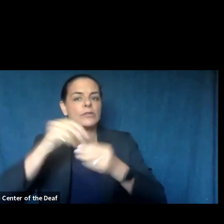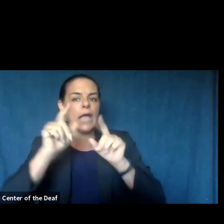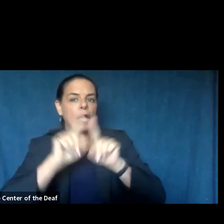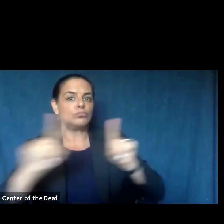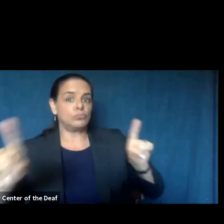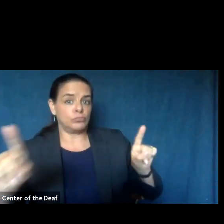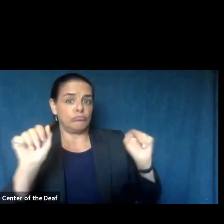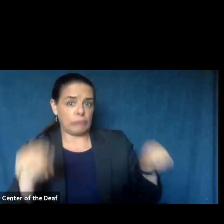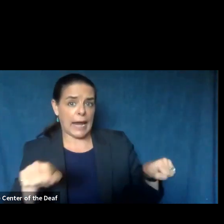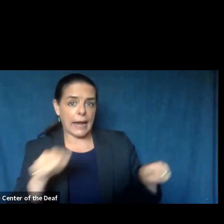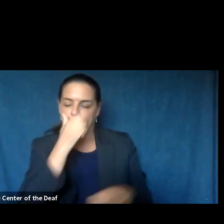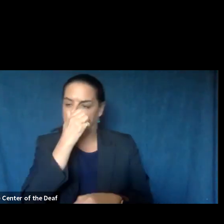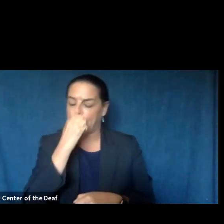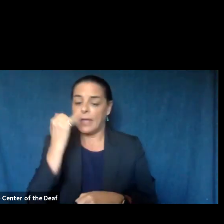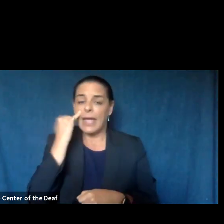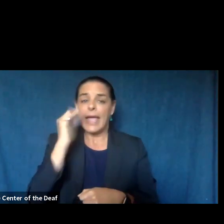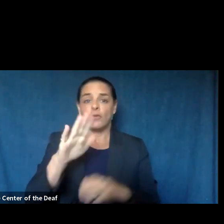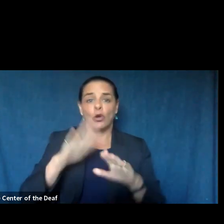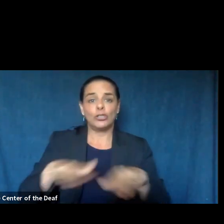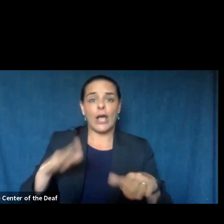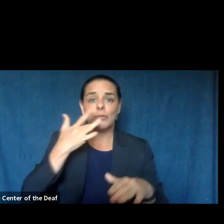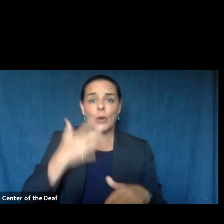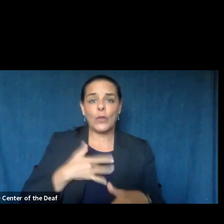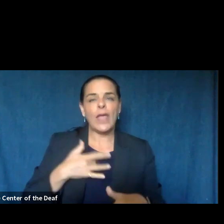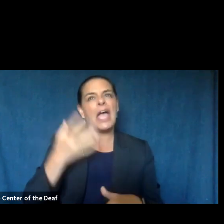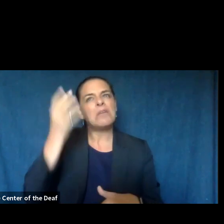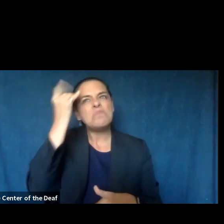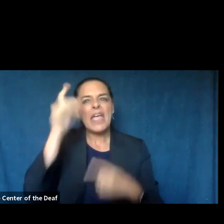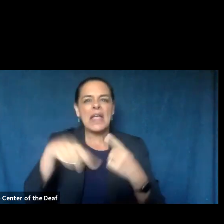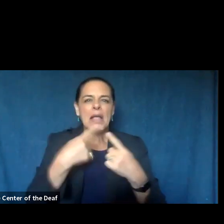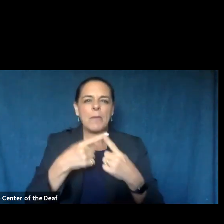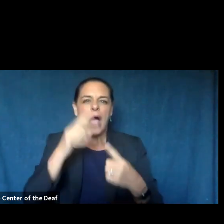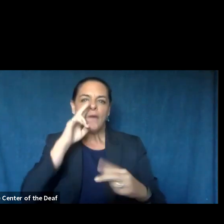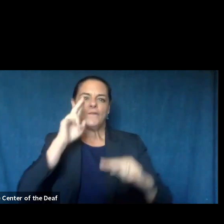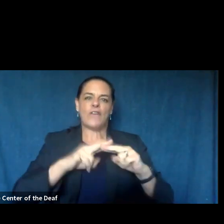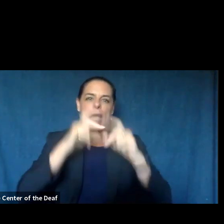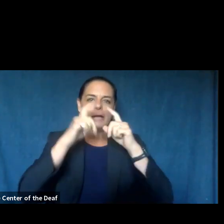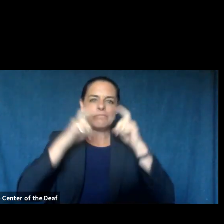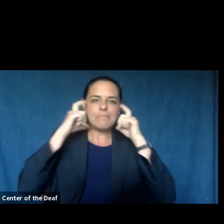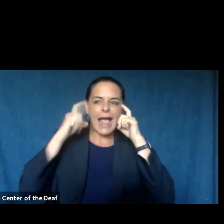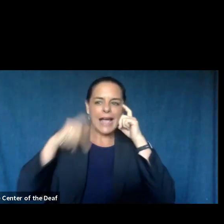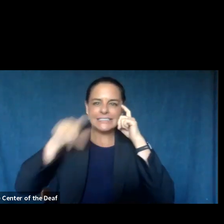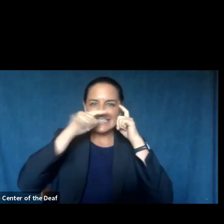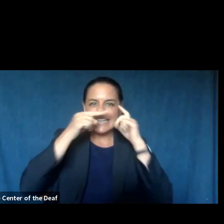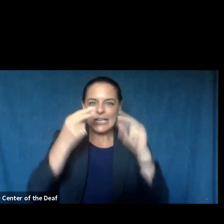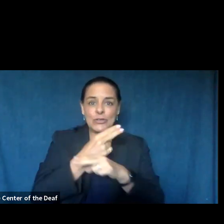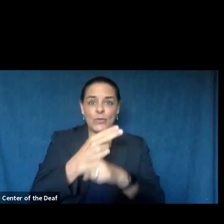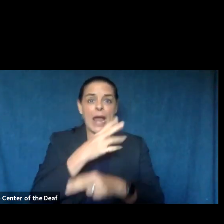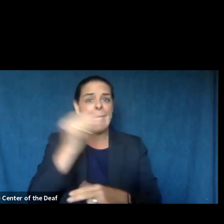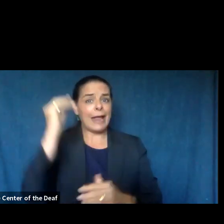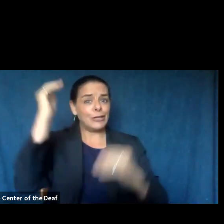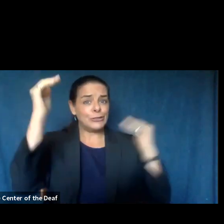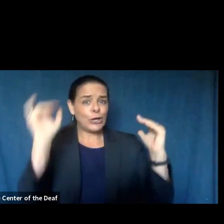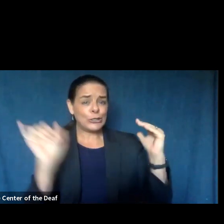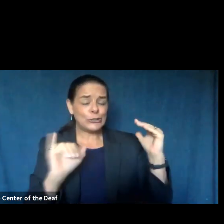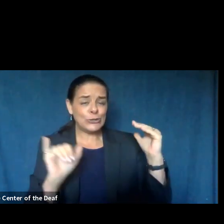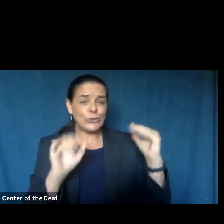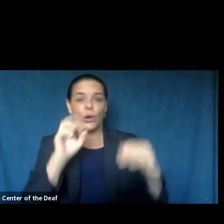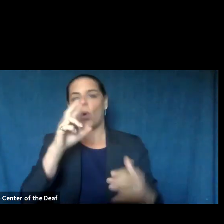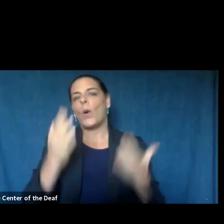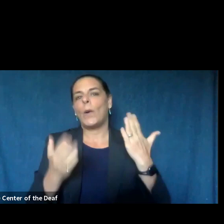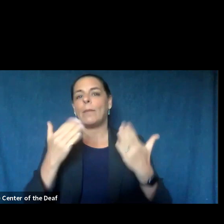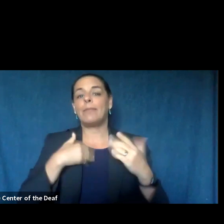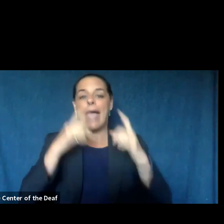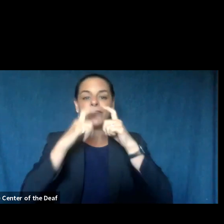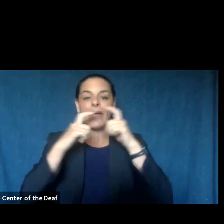compromised. If it's your child's birthday, think about providing fun masks for the kids to wear and the adults even, or maybe even have a